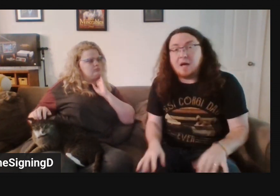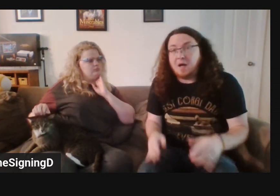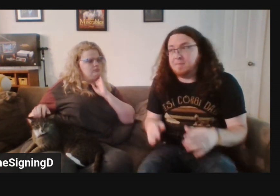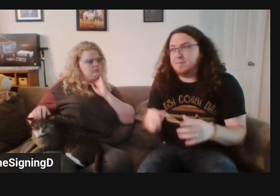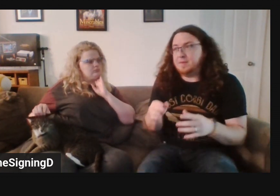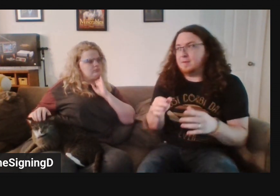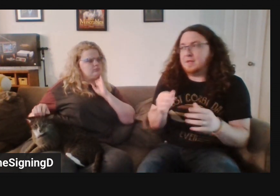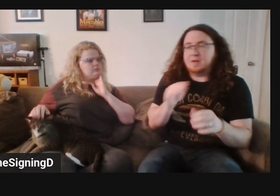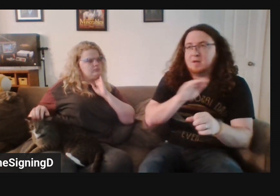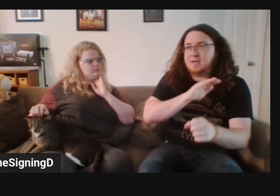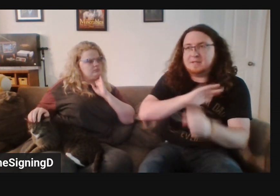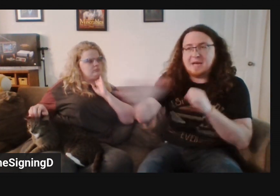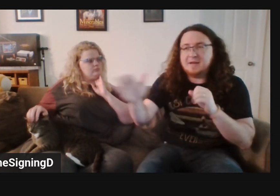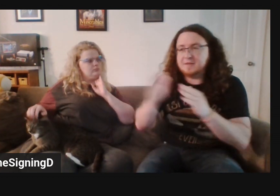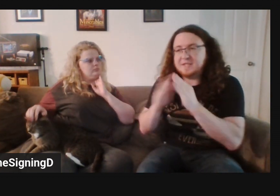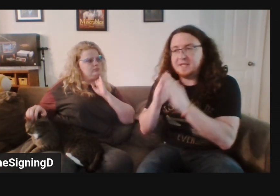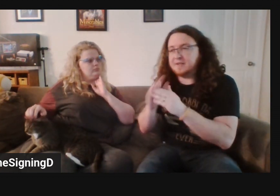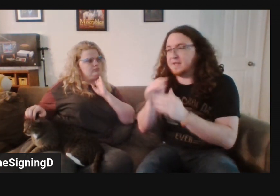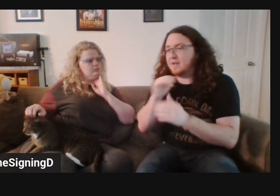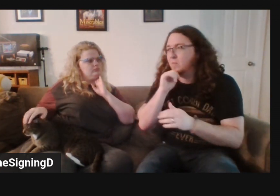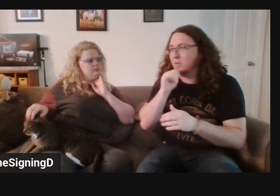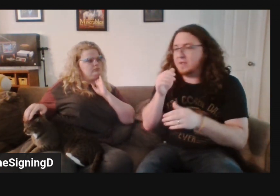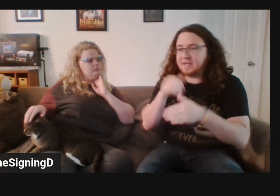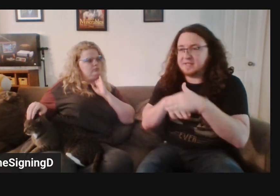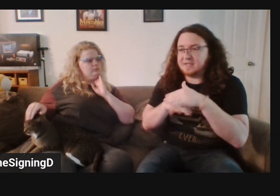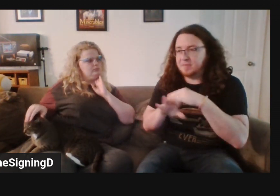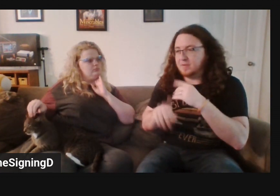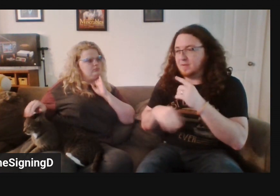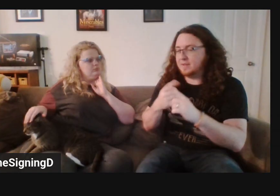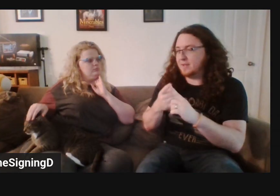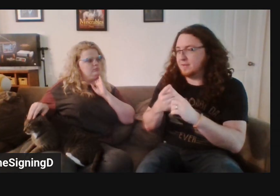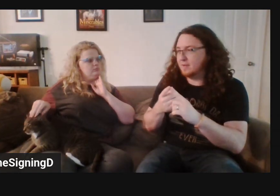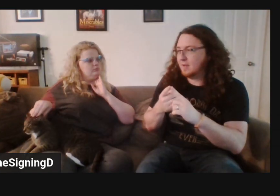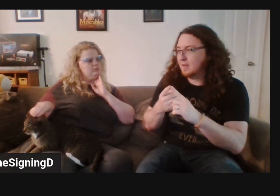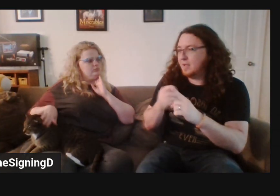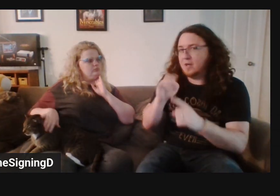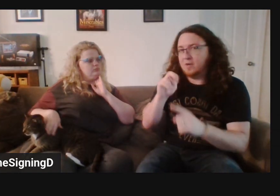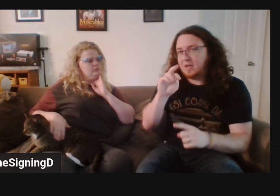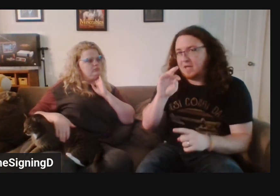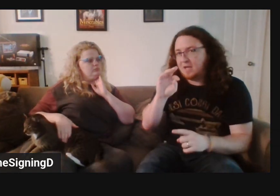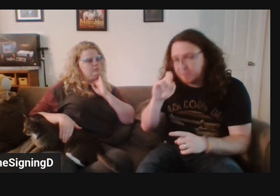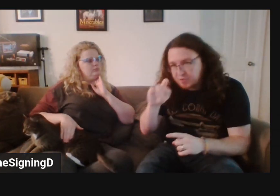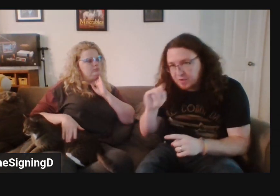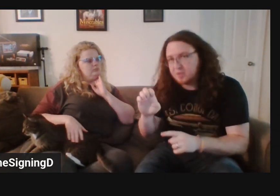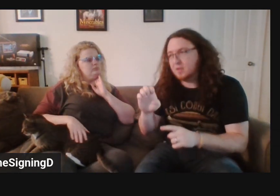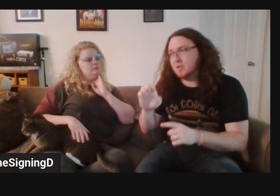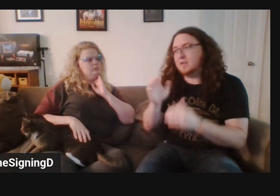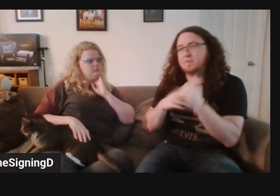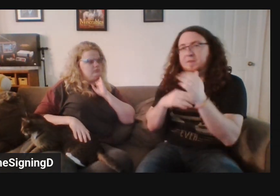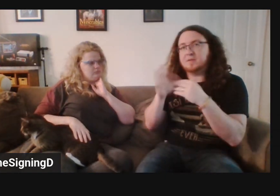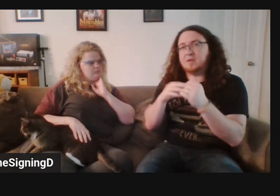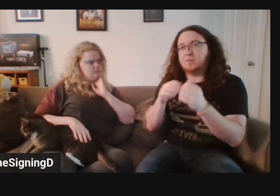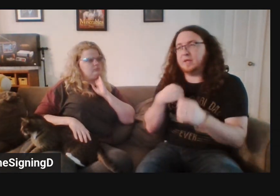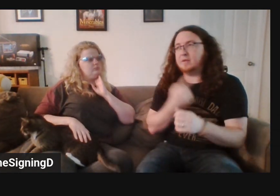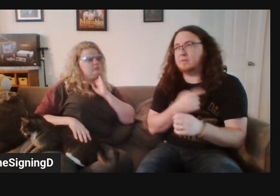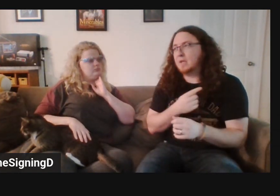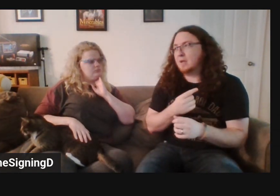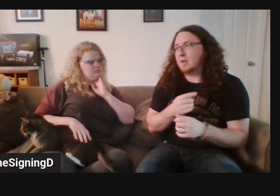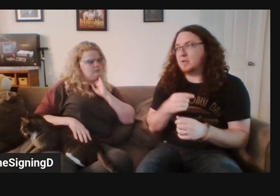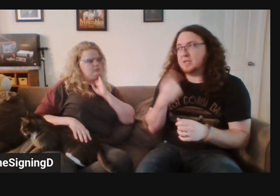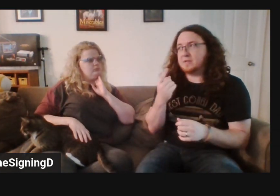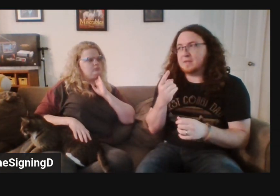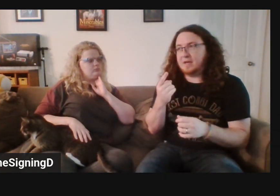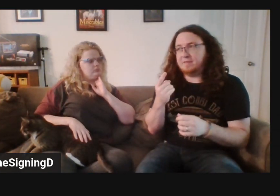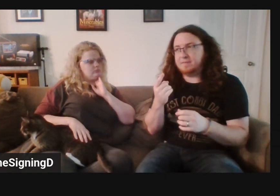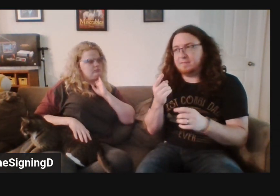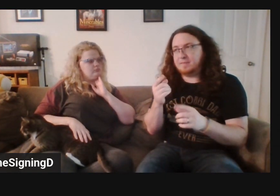Yeah. There are entire cities that weren't accessible until, infrastructure is built, and we